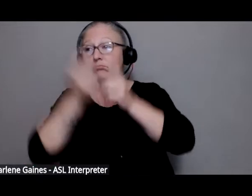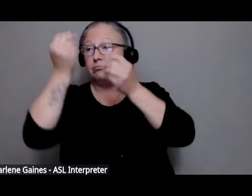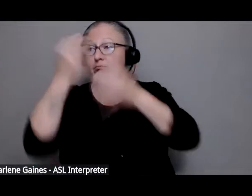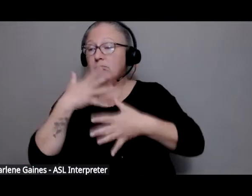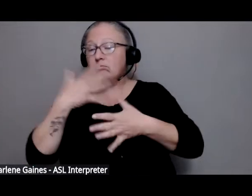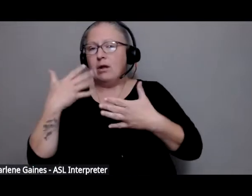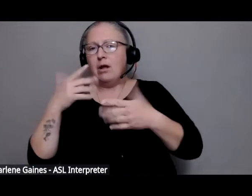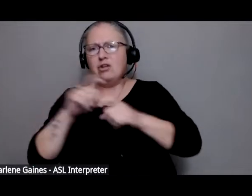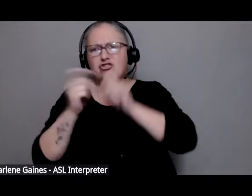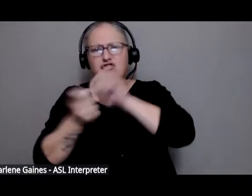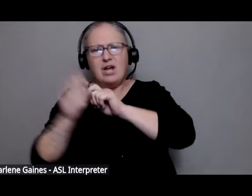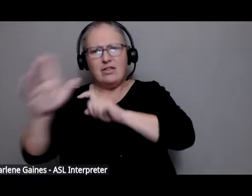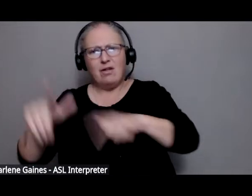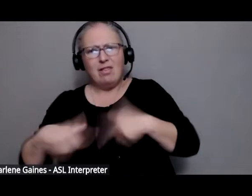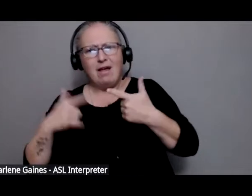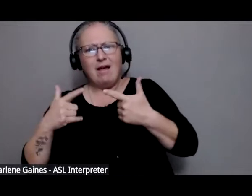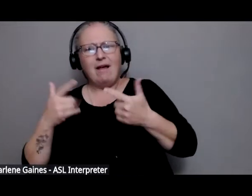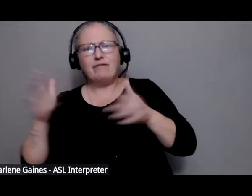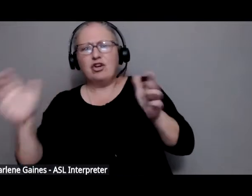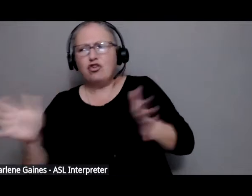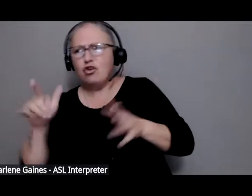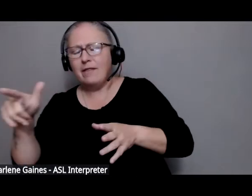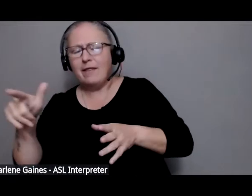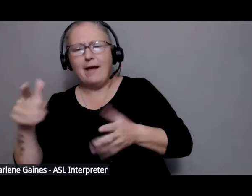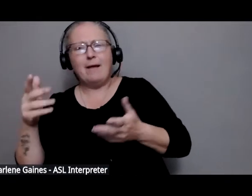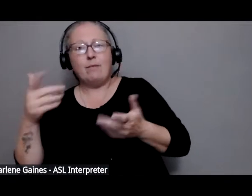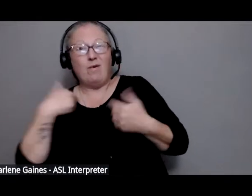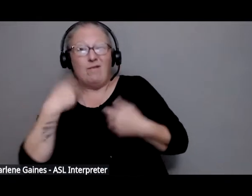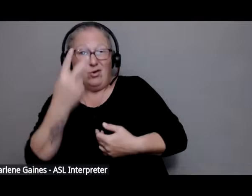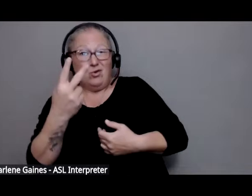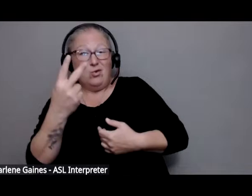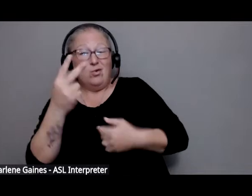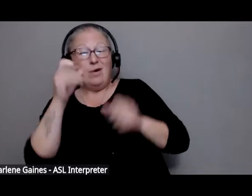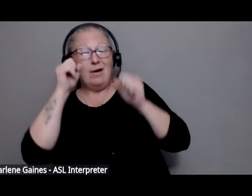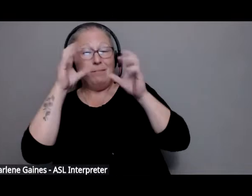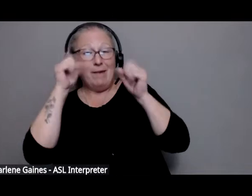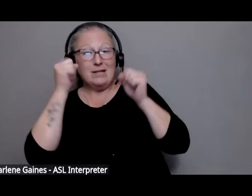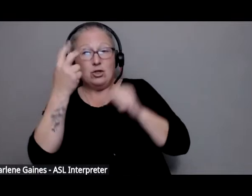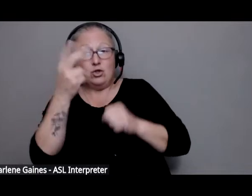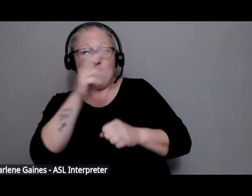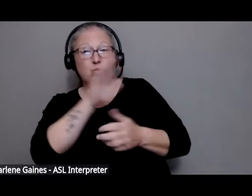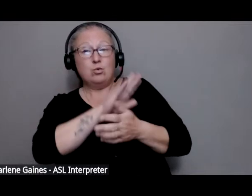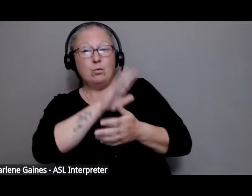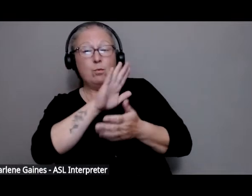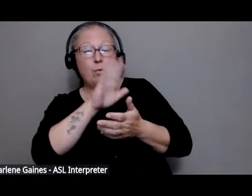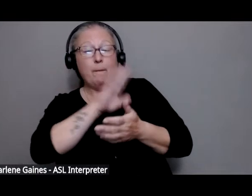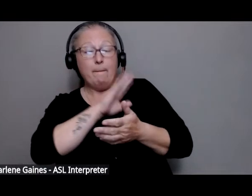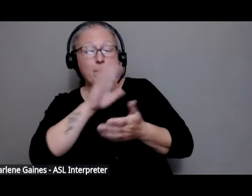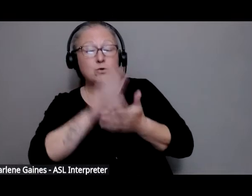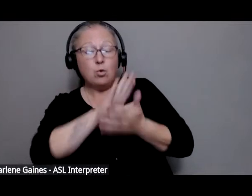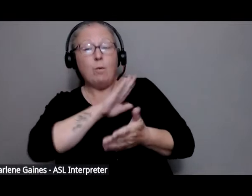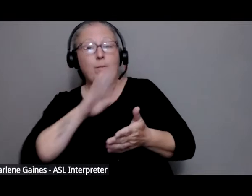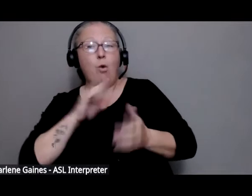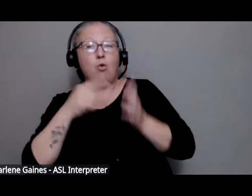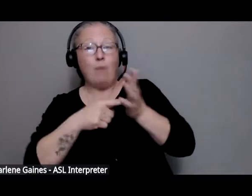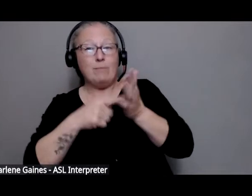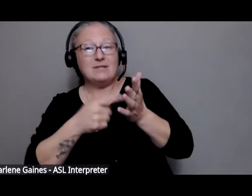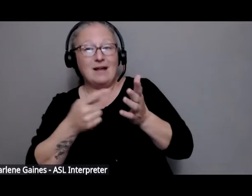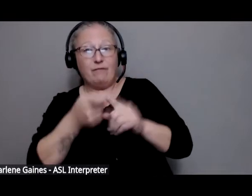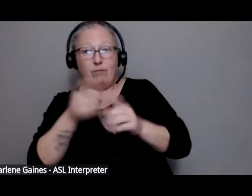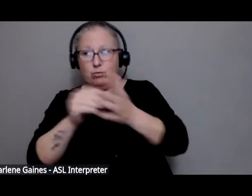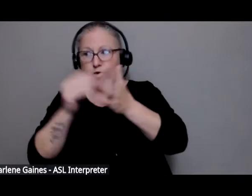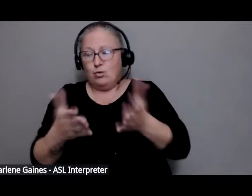it's encouraged them. I mean, we have two amazing school board representatives here that are students. I